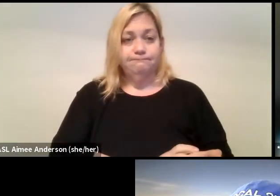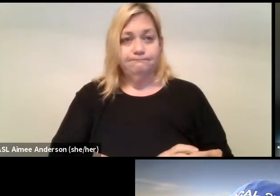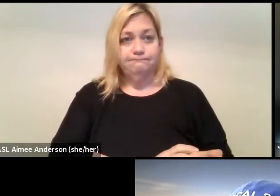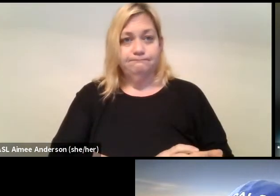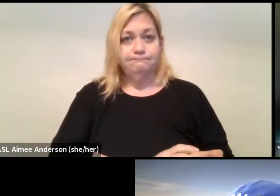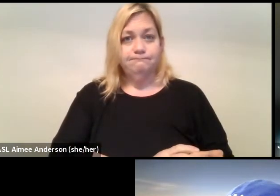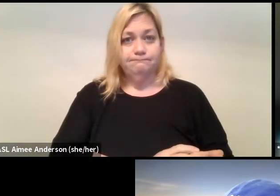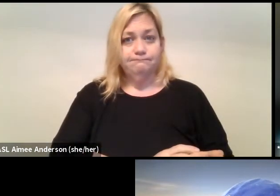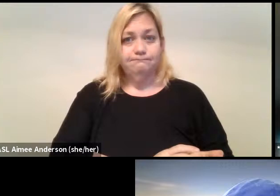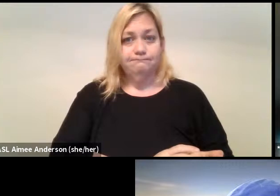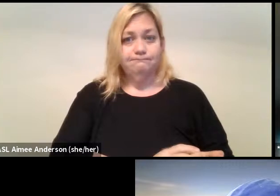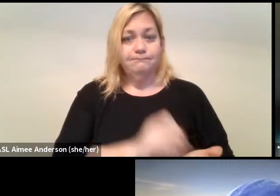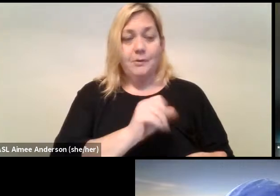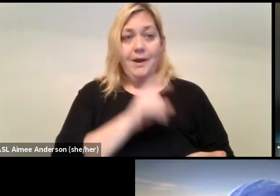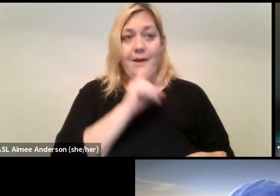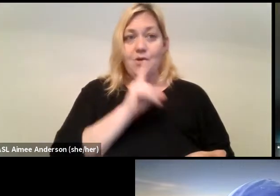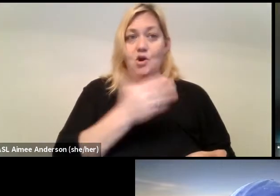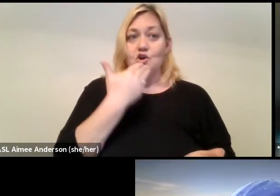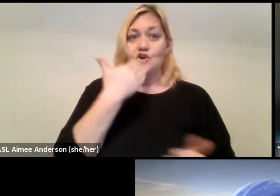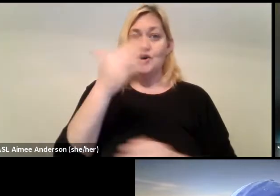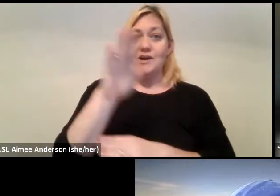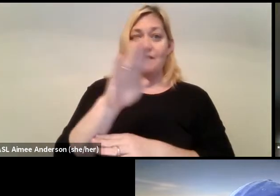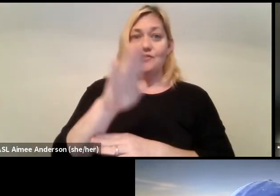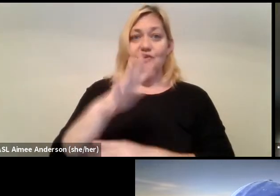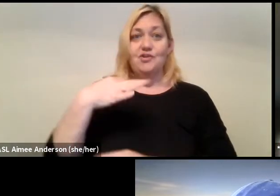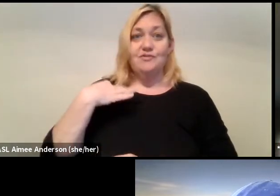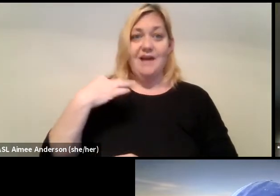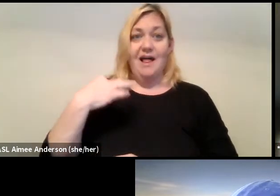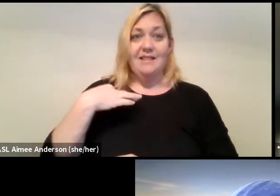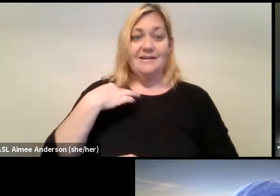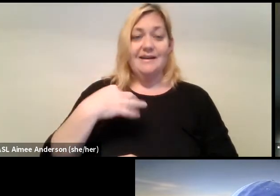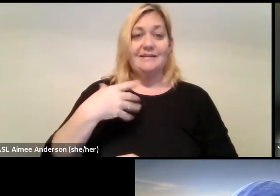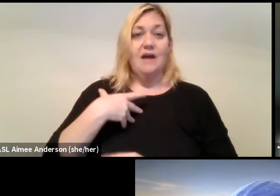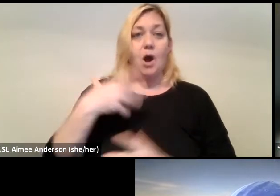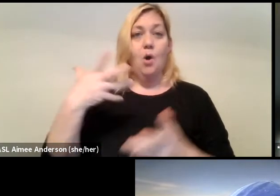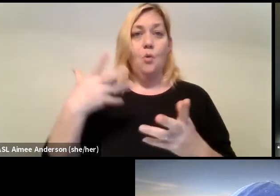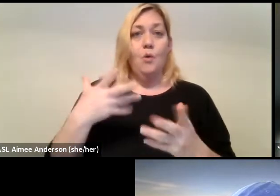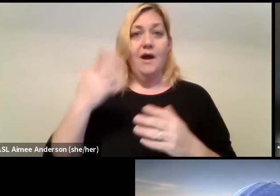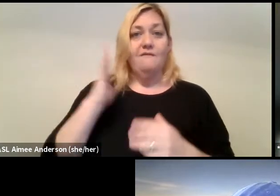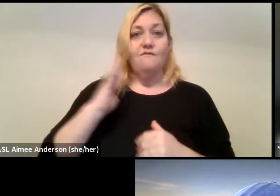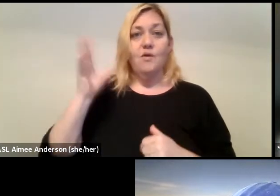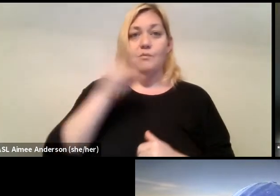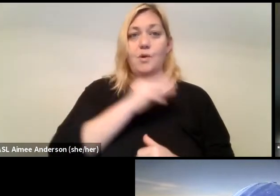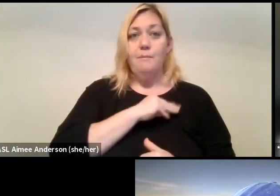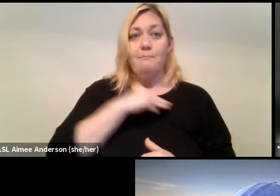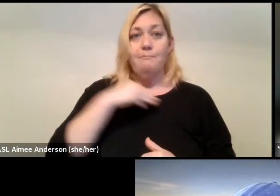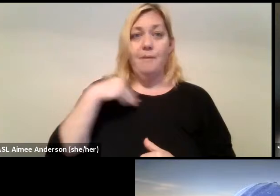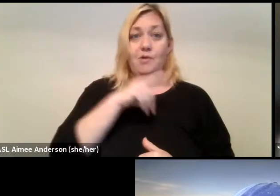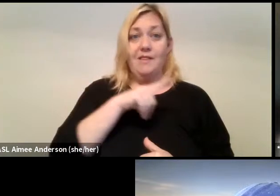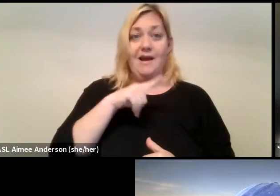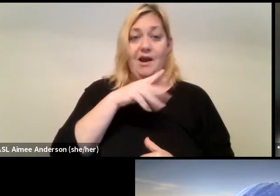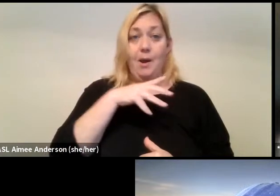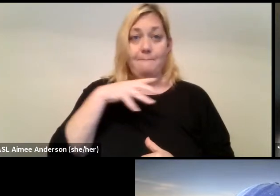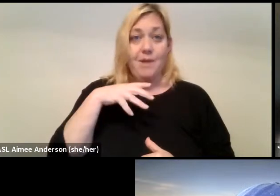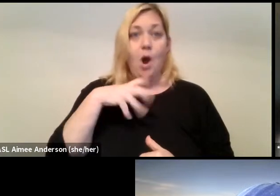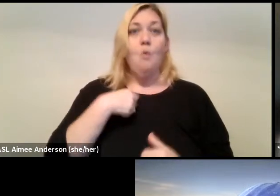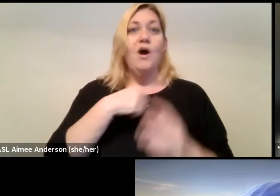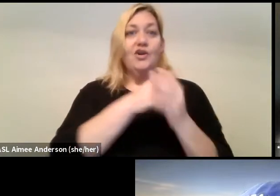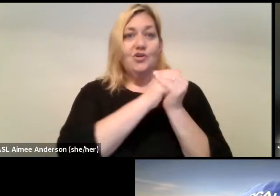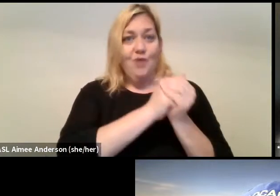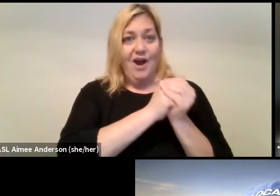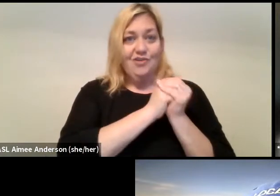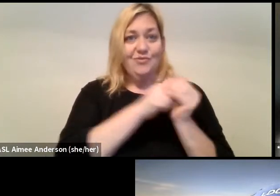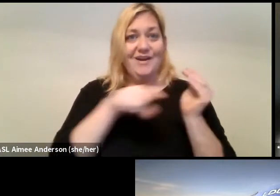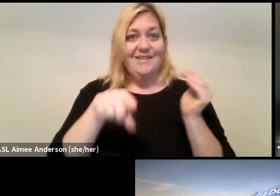Okay, I think I'm unmuted. Good afternoon, delegates. I just want to, as a former member of the Legislative Committee, I want to congratulate them